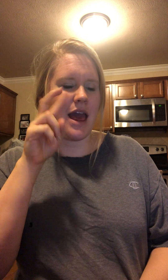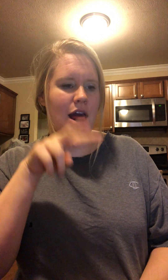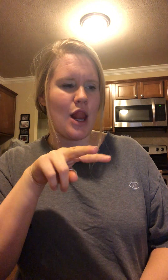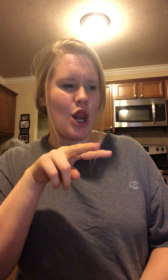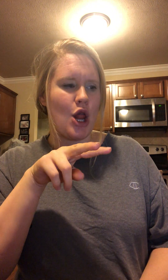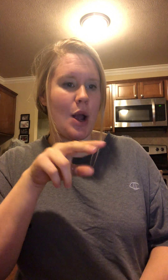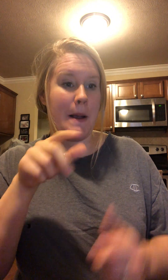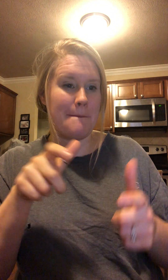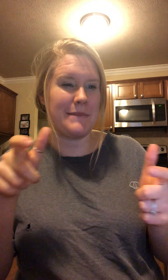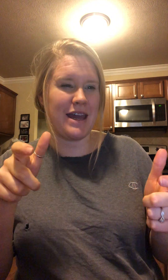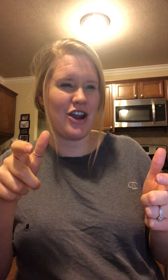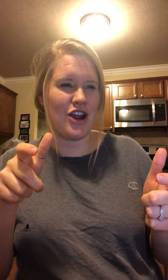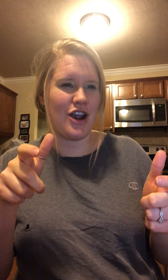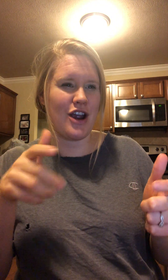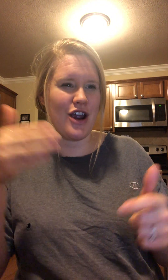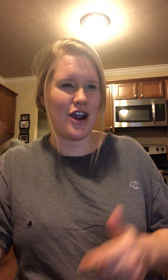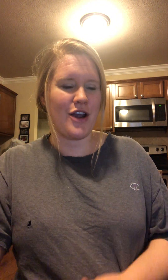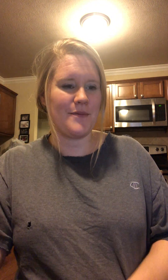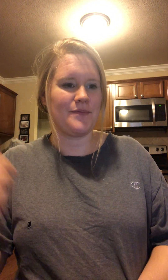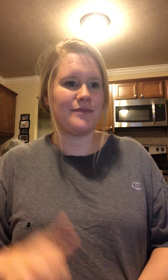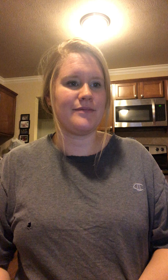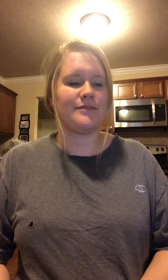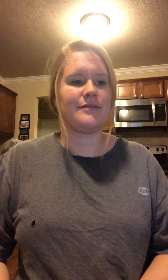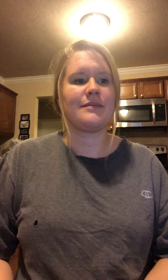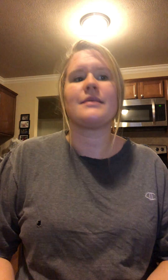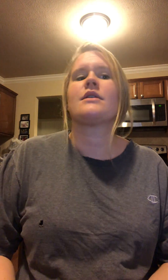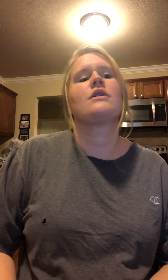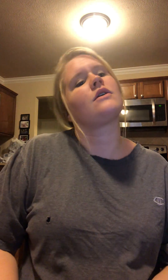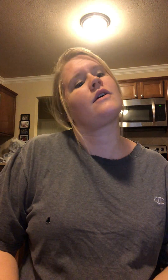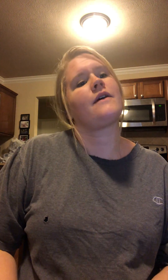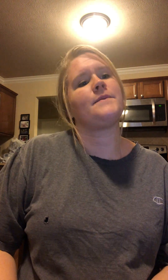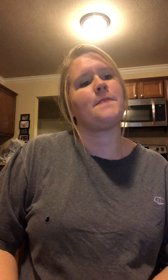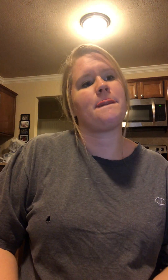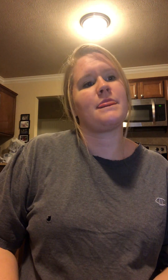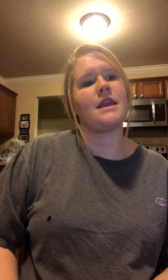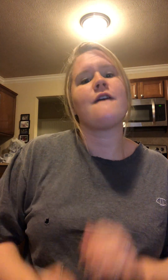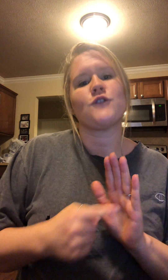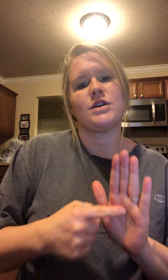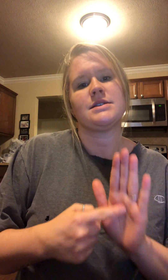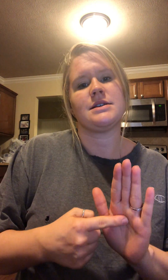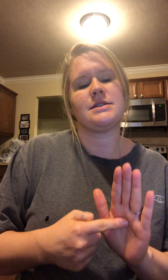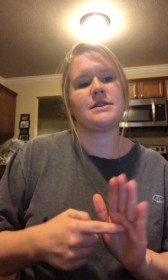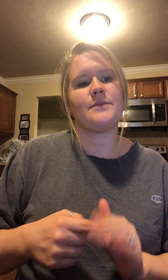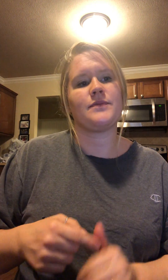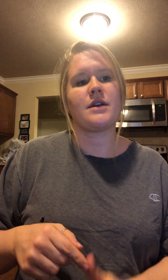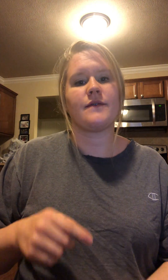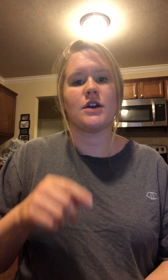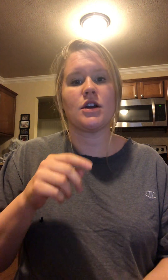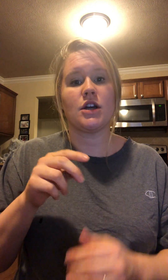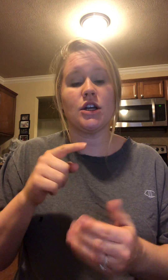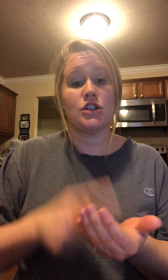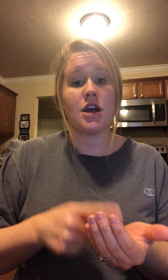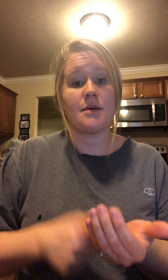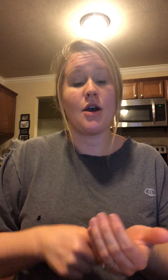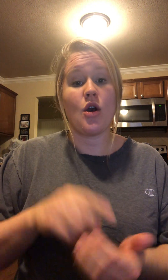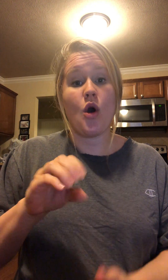Yeah. For instance, if you're talking about oceans, you can read a book about different